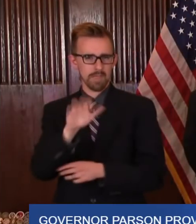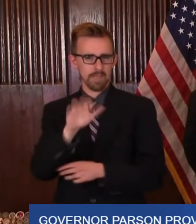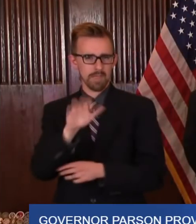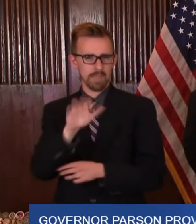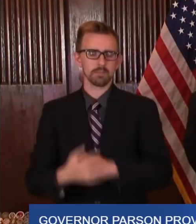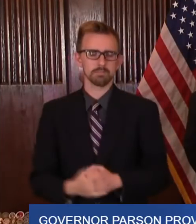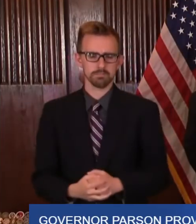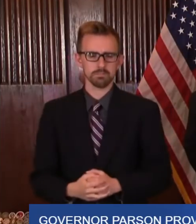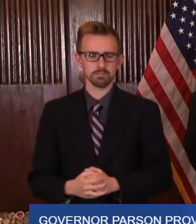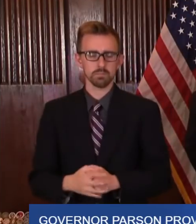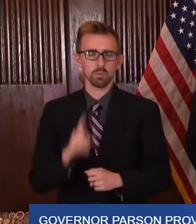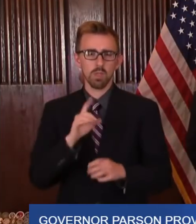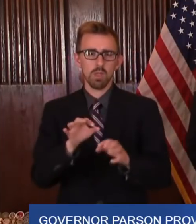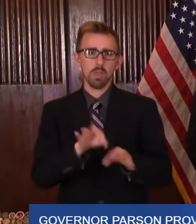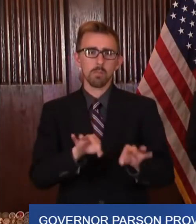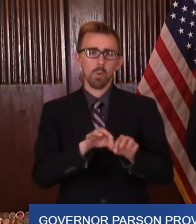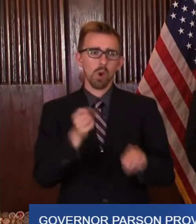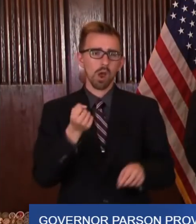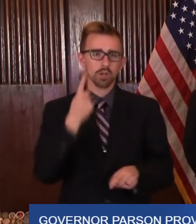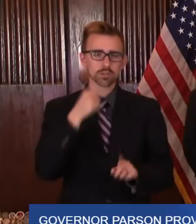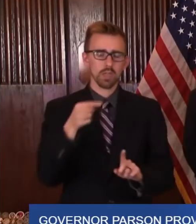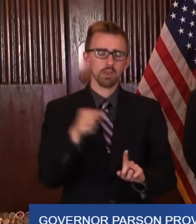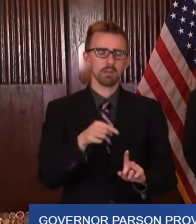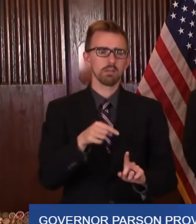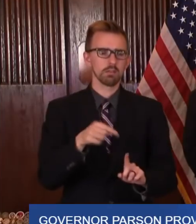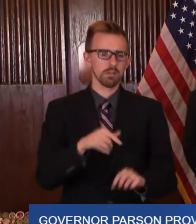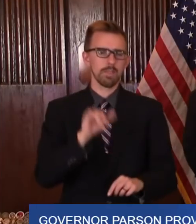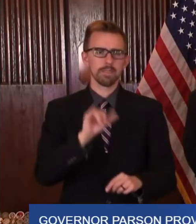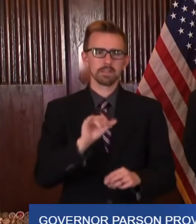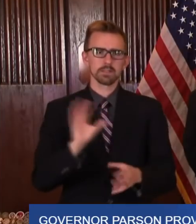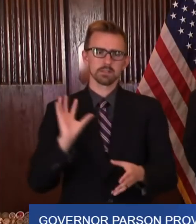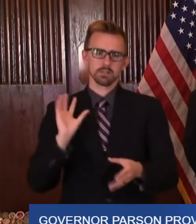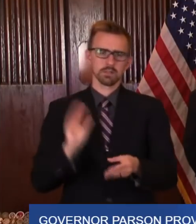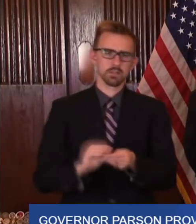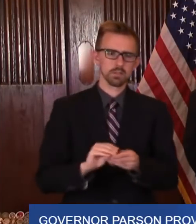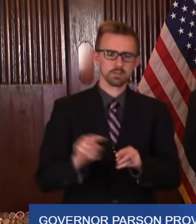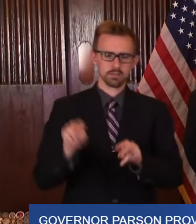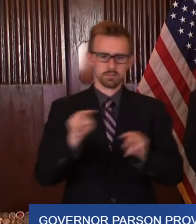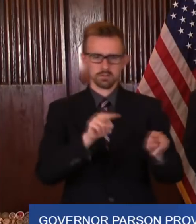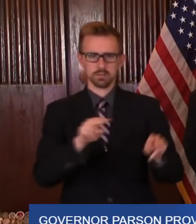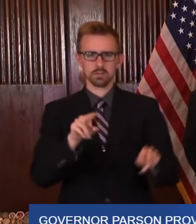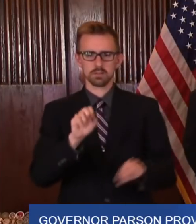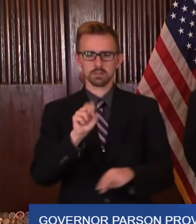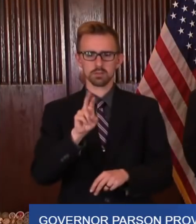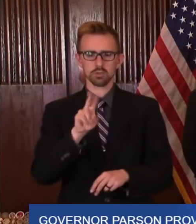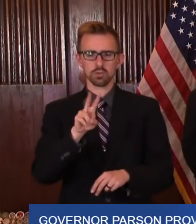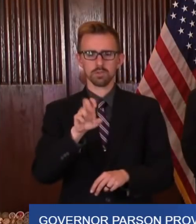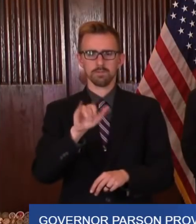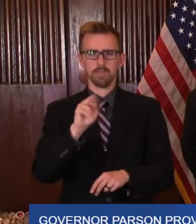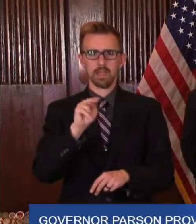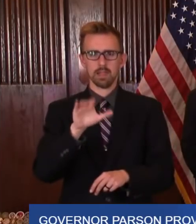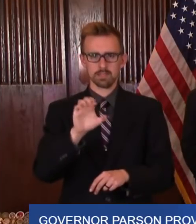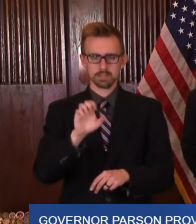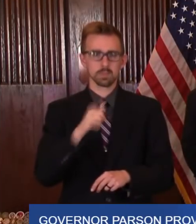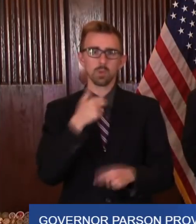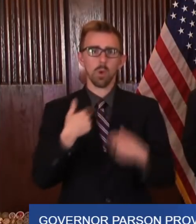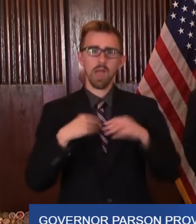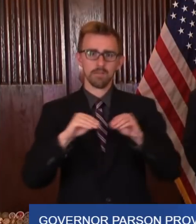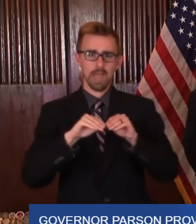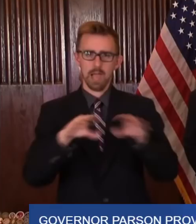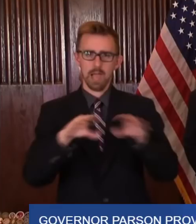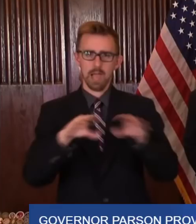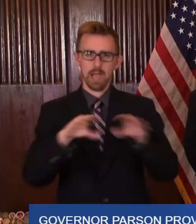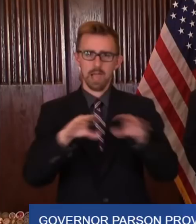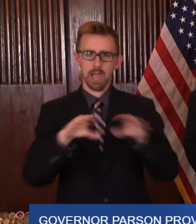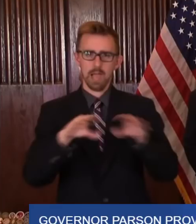It's important to understand that this is comprehensive surveillance testing. We do not have an outbreak there.